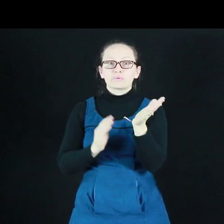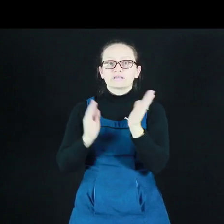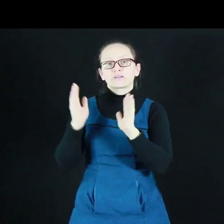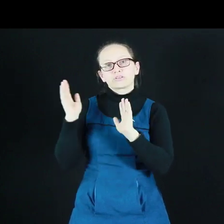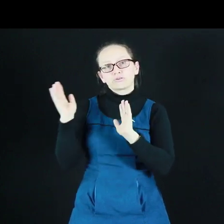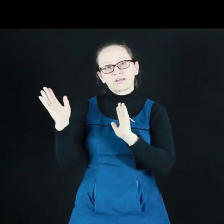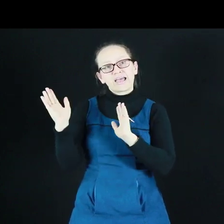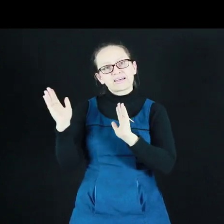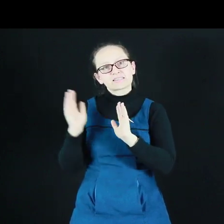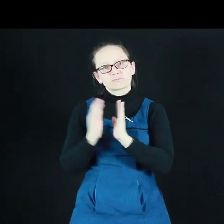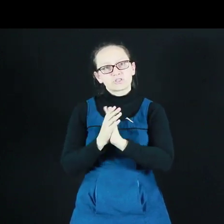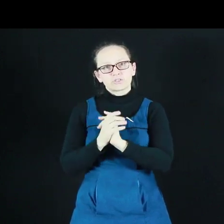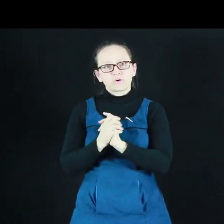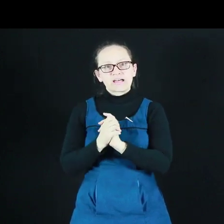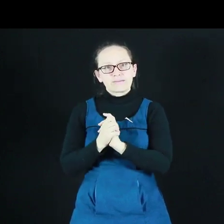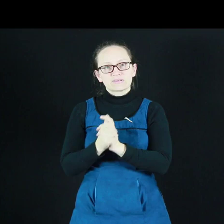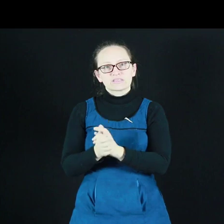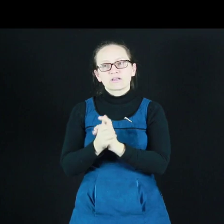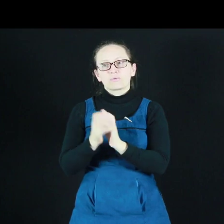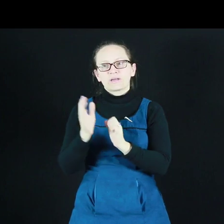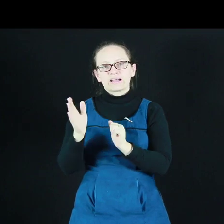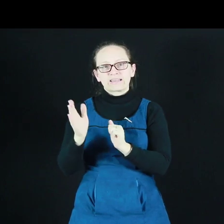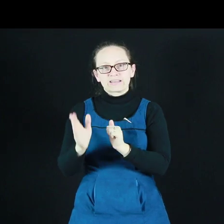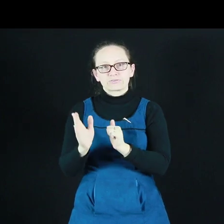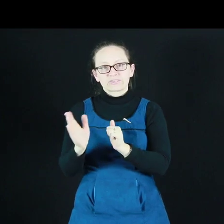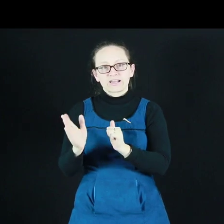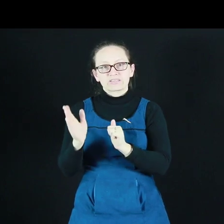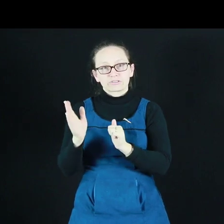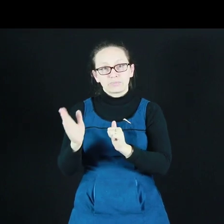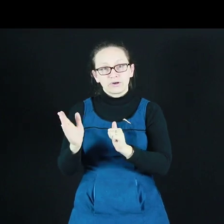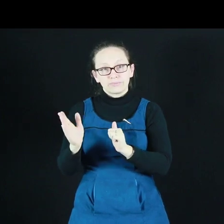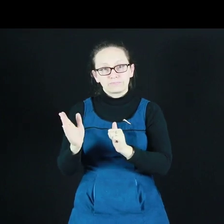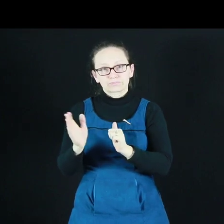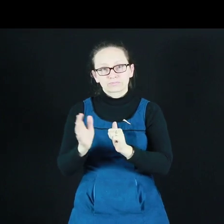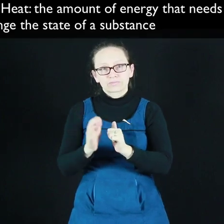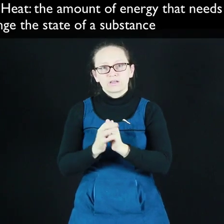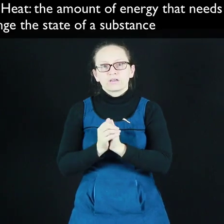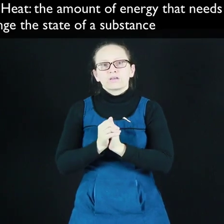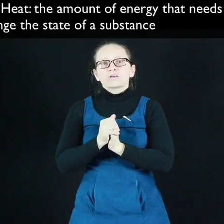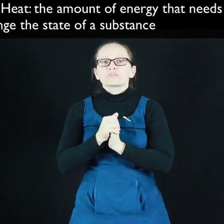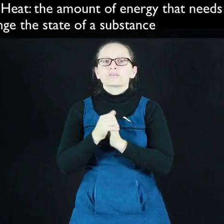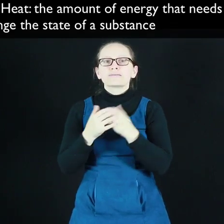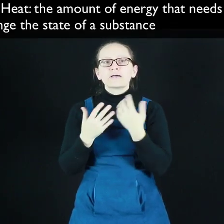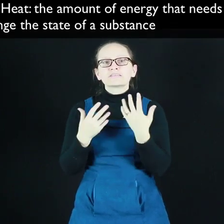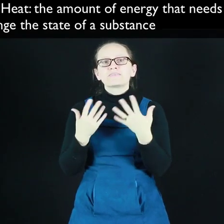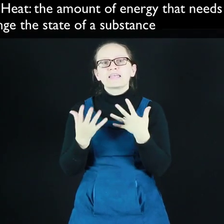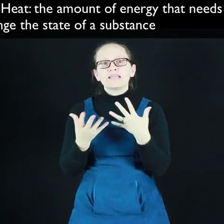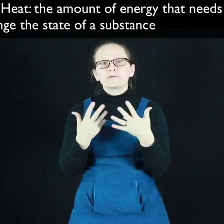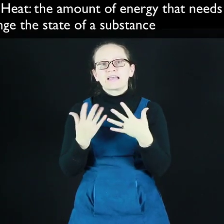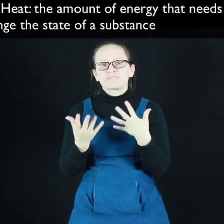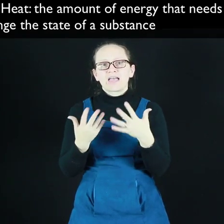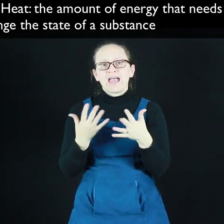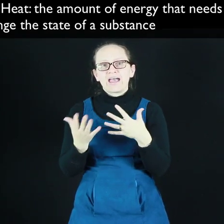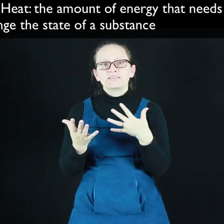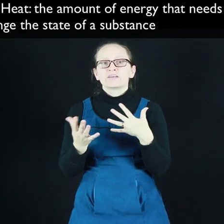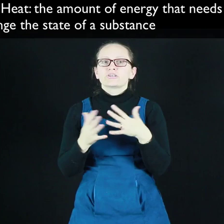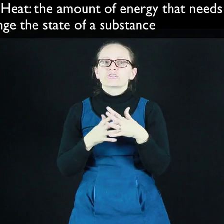liquid to a gas, which is what happens when our kettle starts to boil. So the amount of heat we have to add to